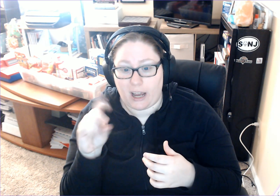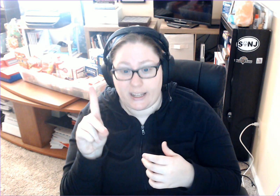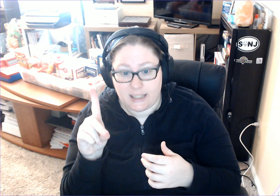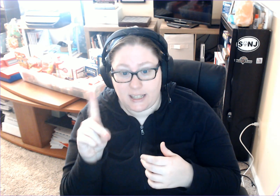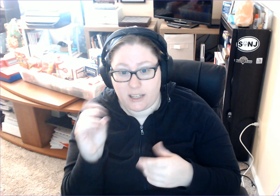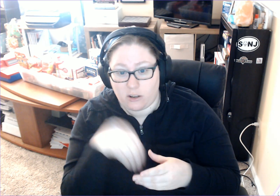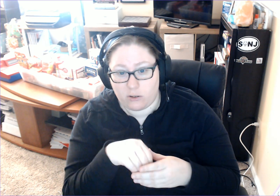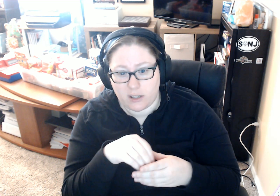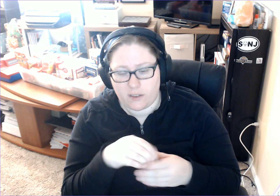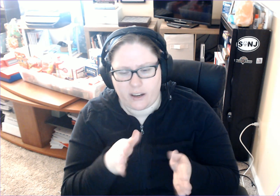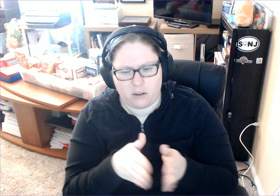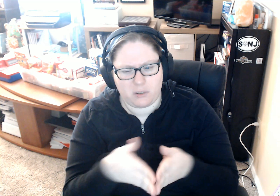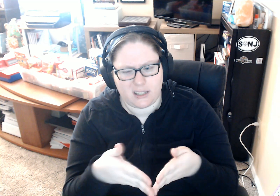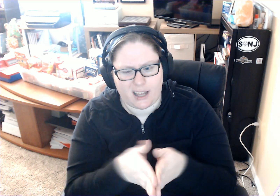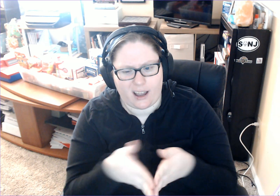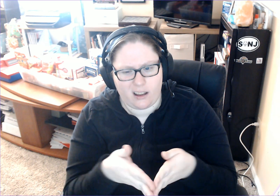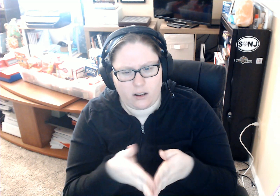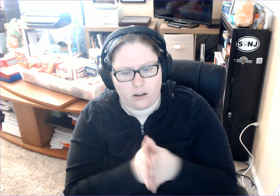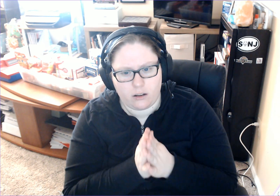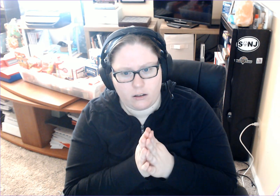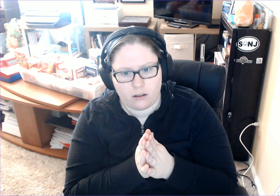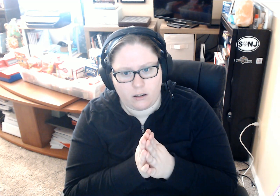ID goes in there? What's that?